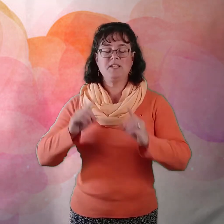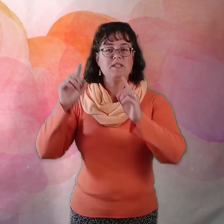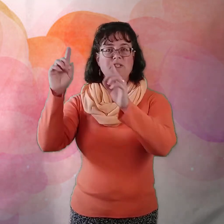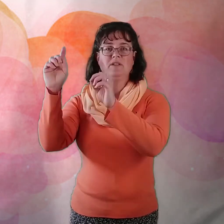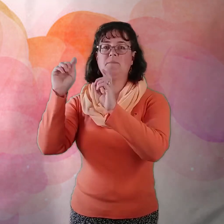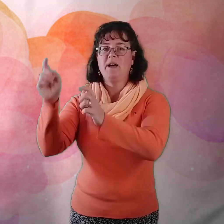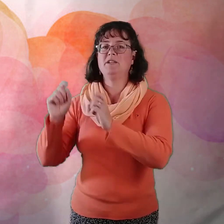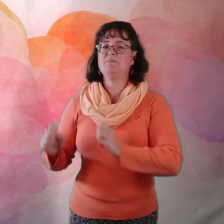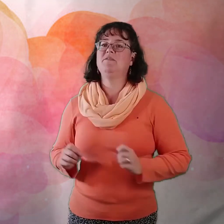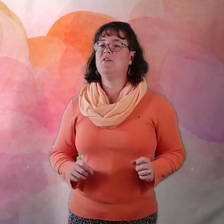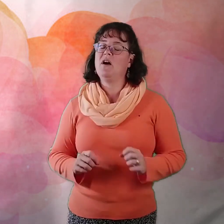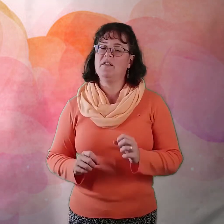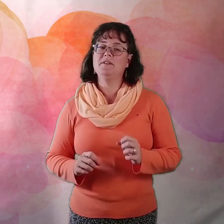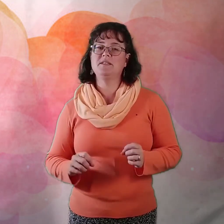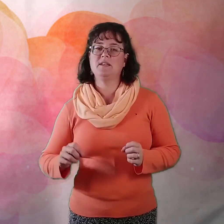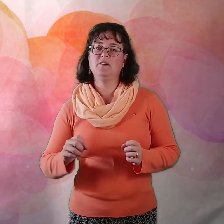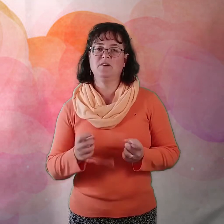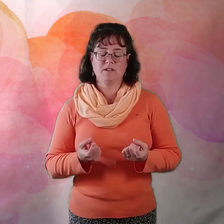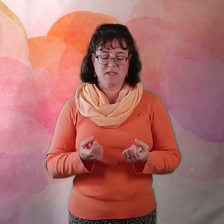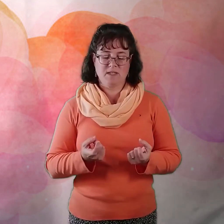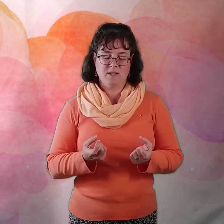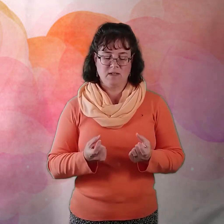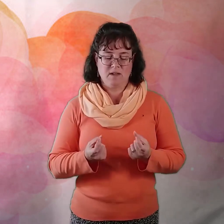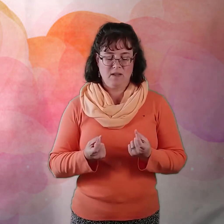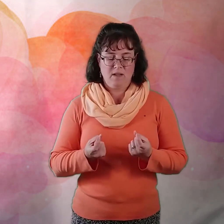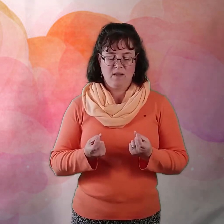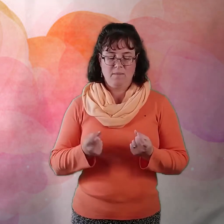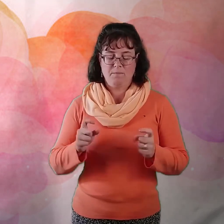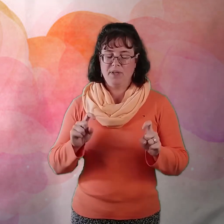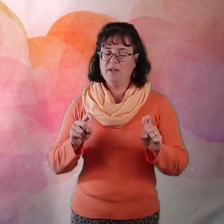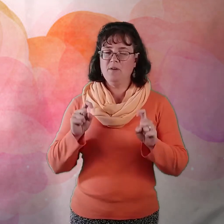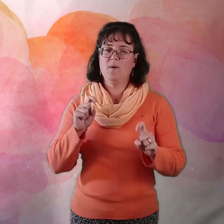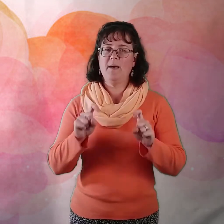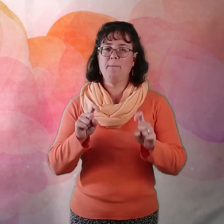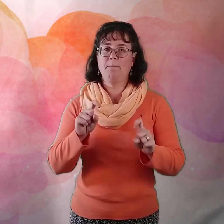Jesus took the punishment for all those sin hooks. But you know what?